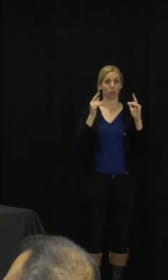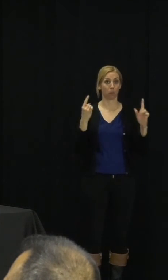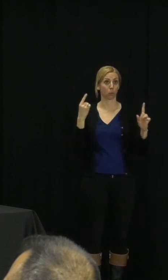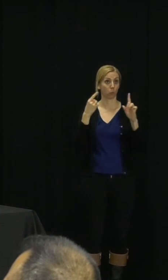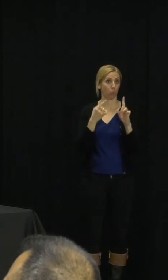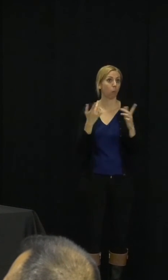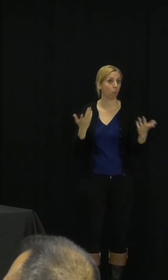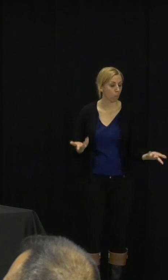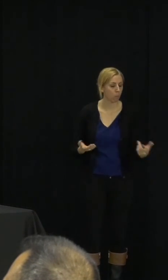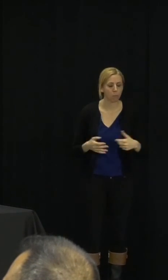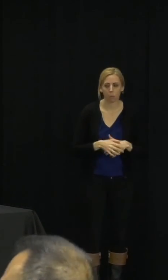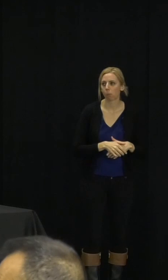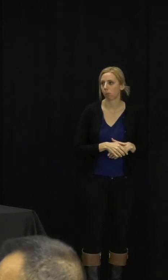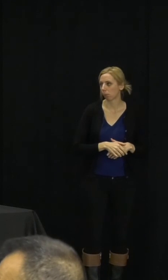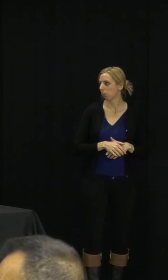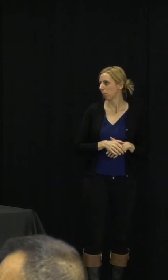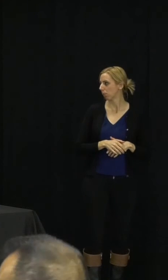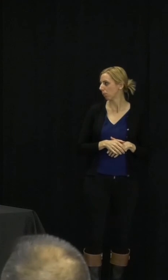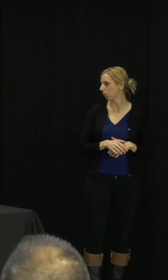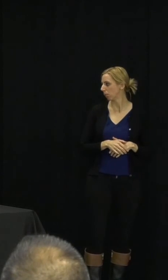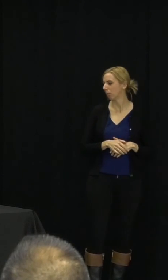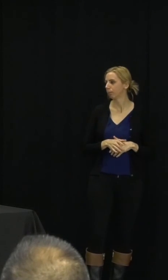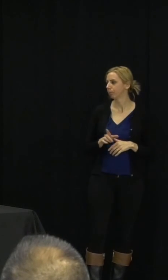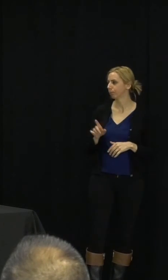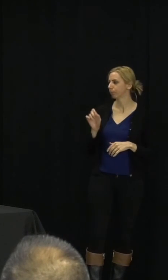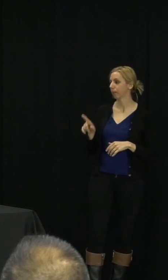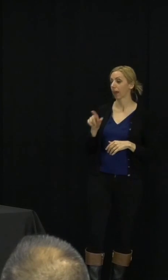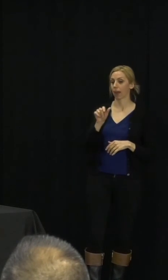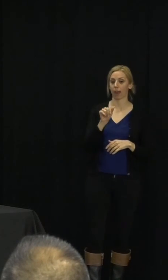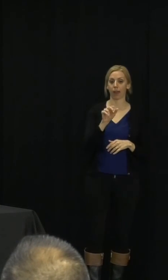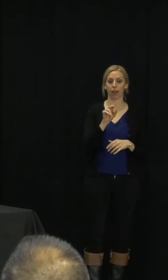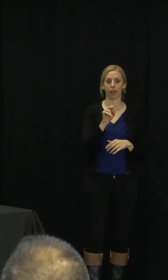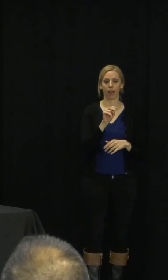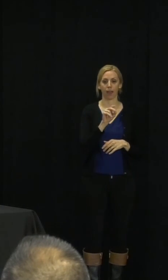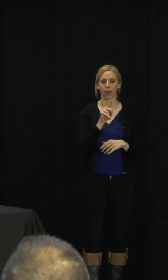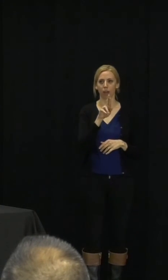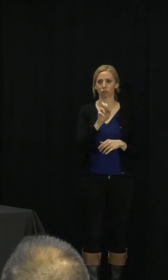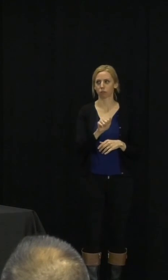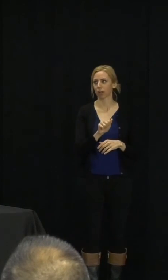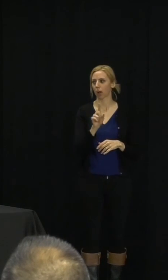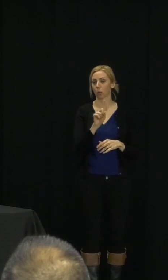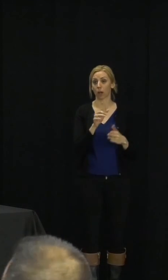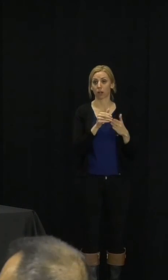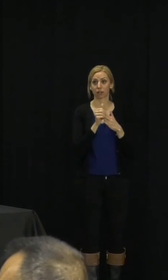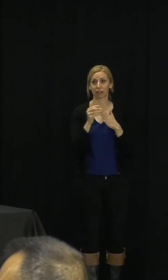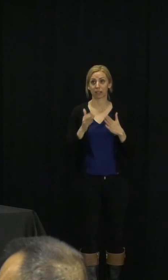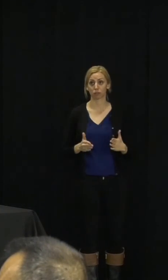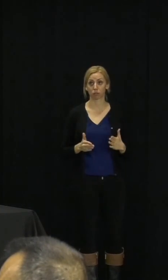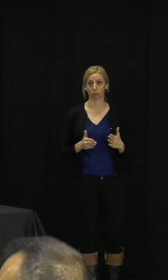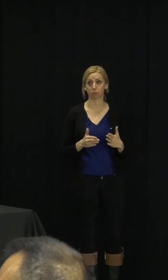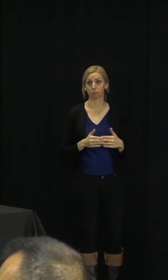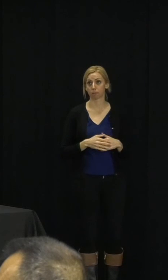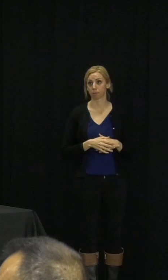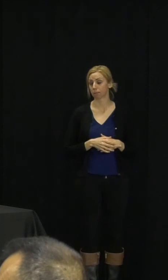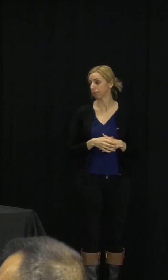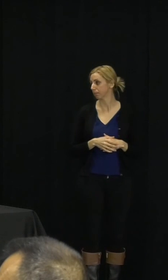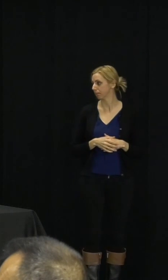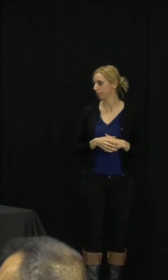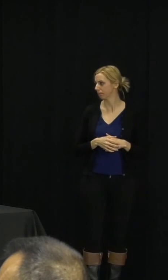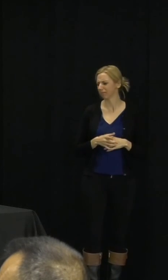money. It's not just monikers, we need those too. But I think we're asking for a kind of a